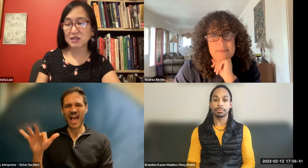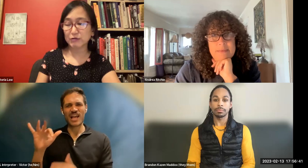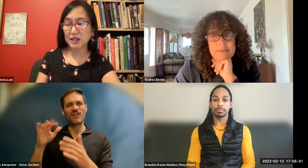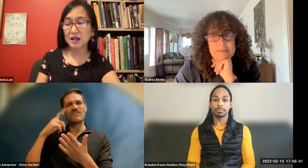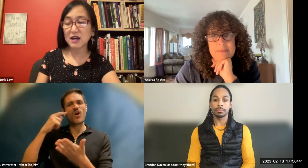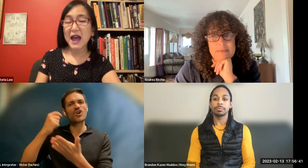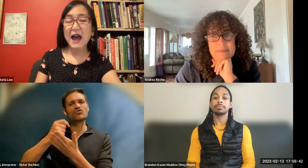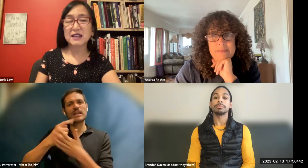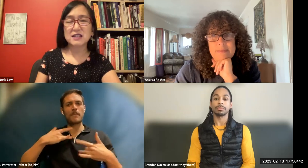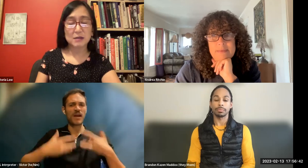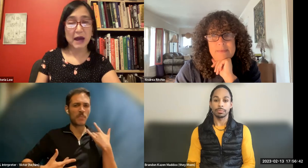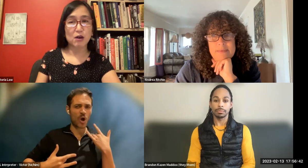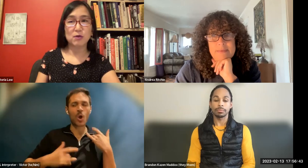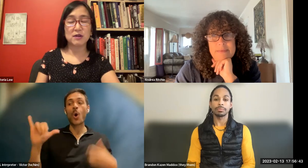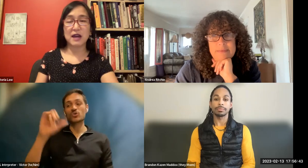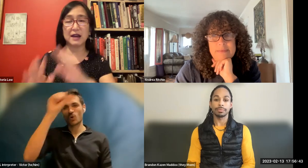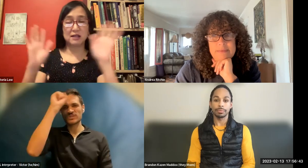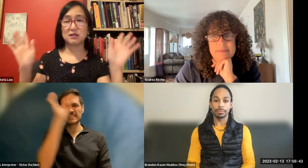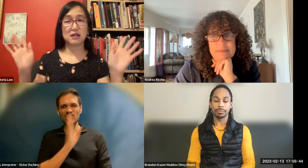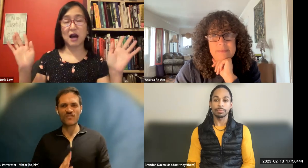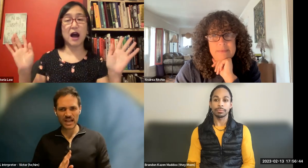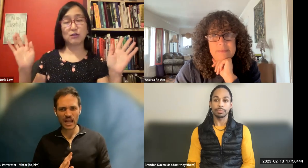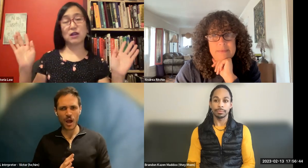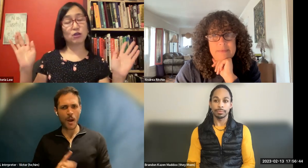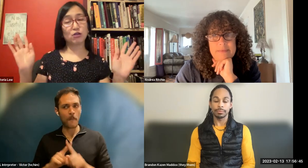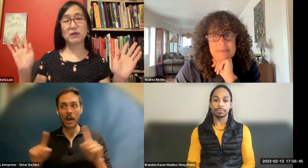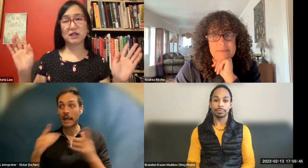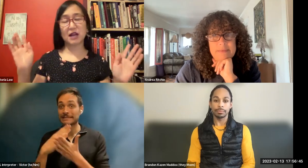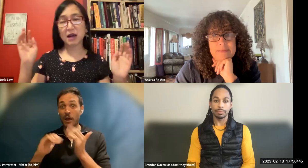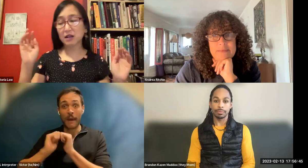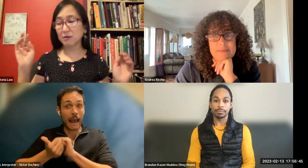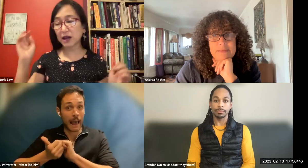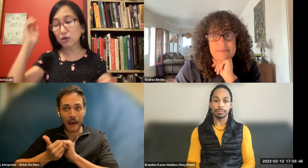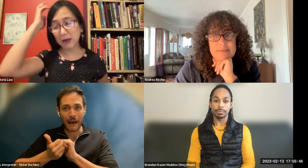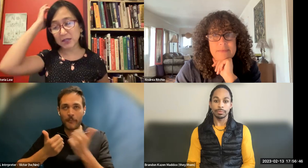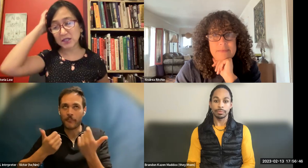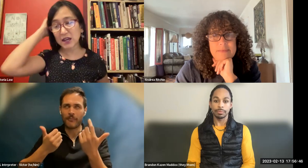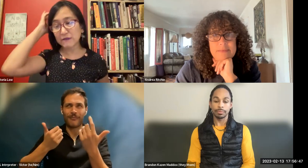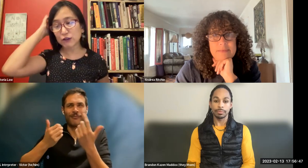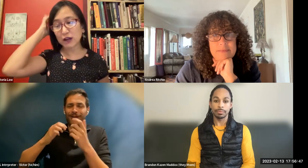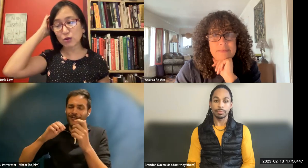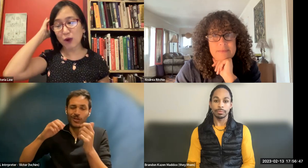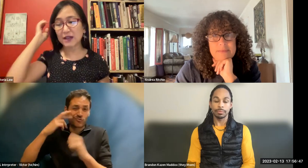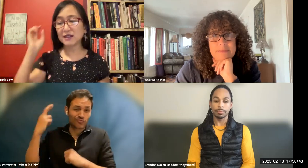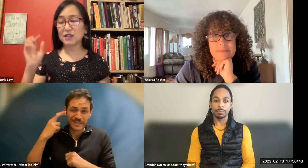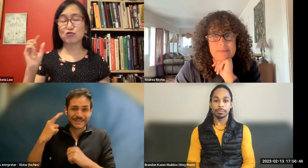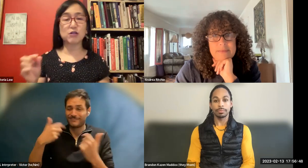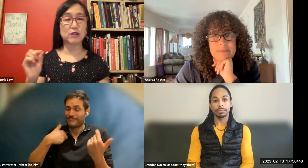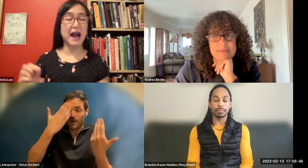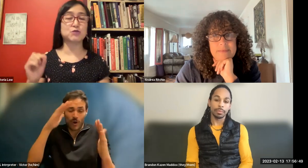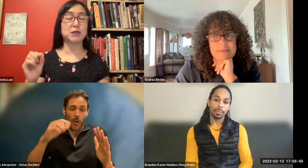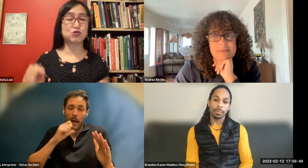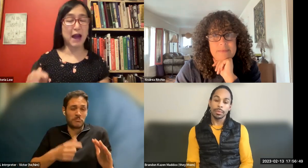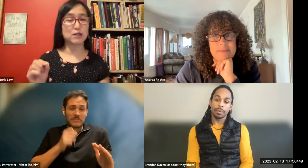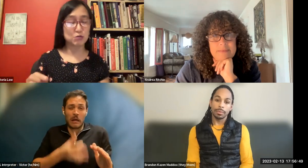and schizophrenia. And they somehow, and I do not know because I'm not a biochemist, figured out a way that this drug